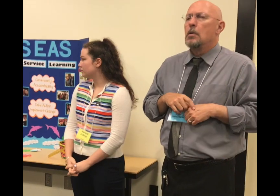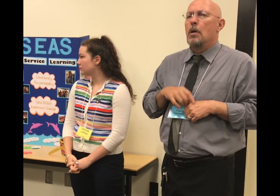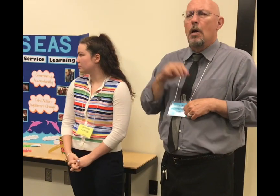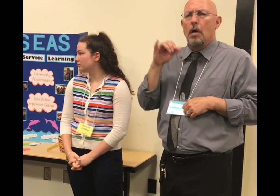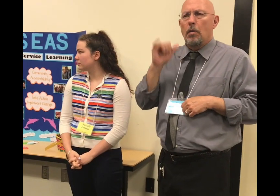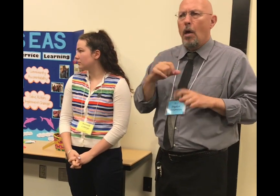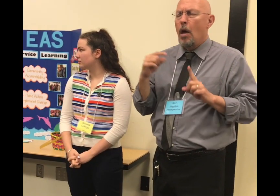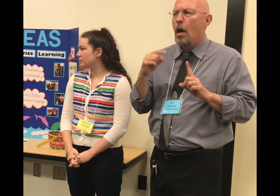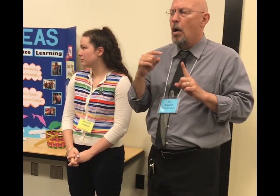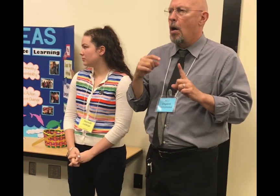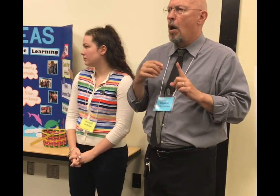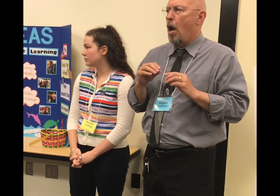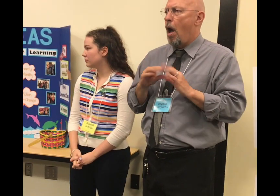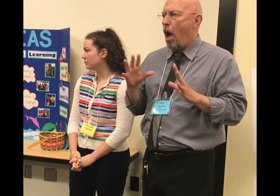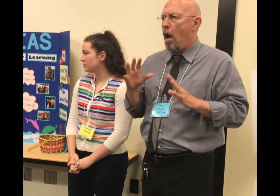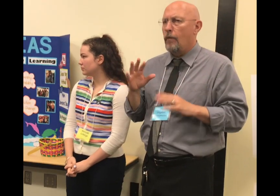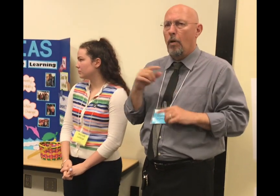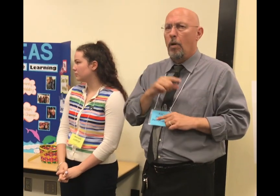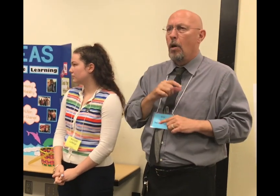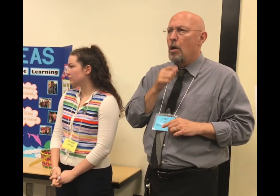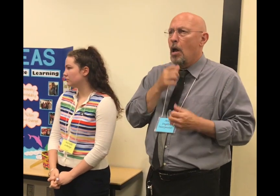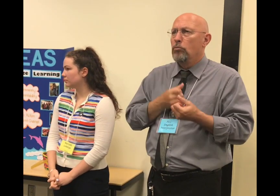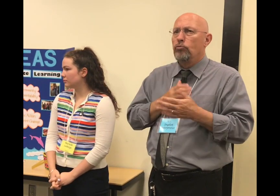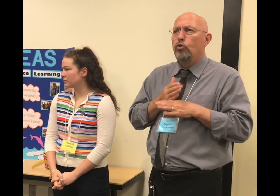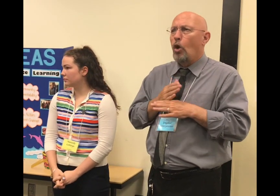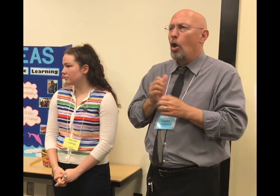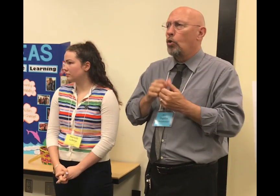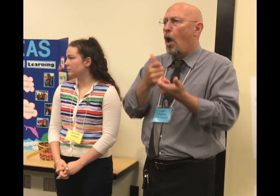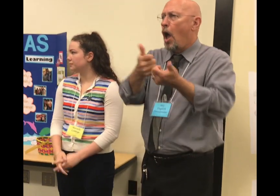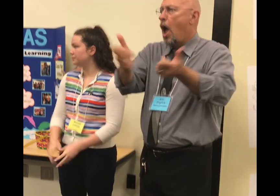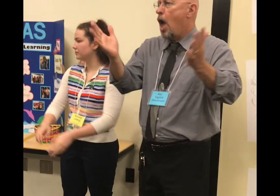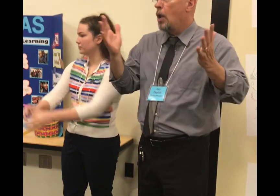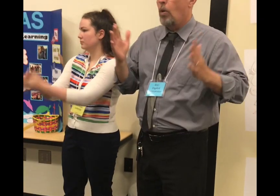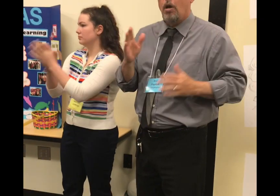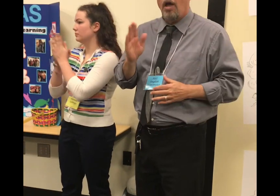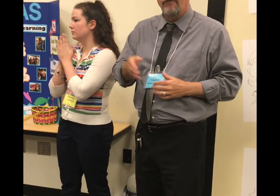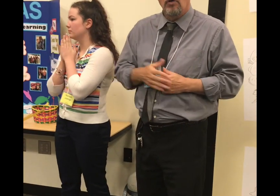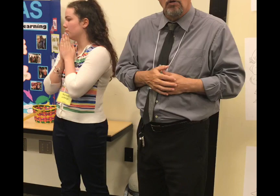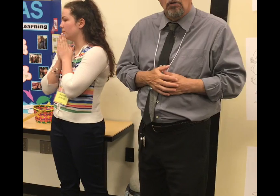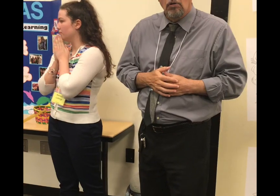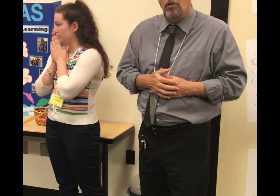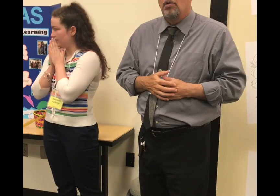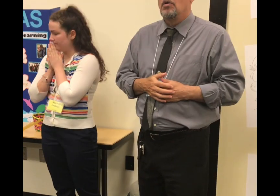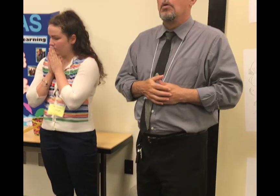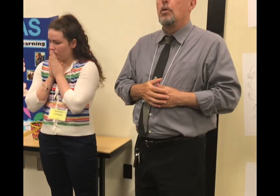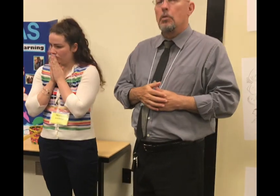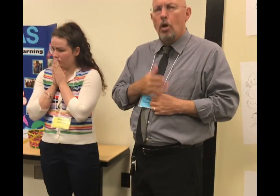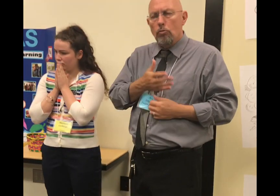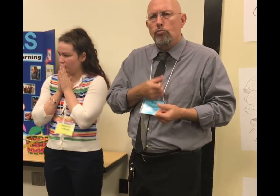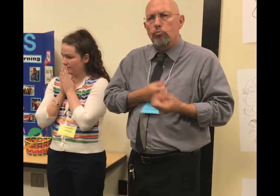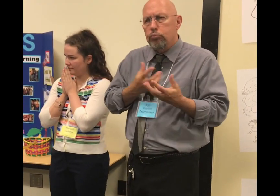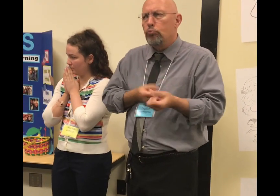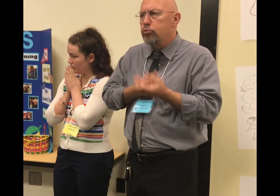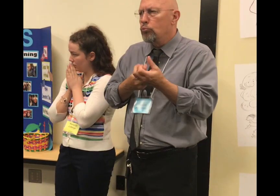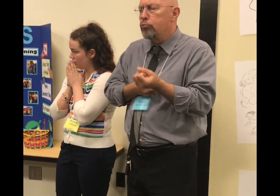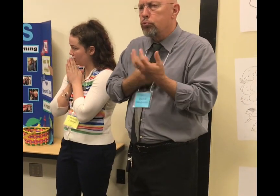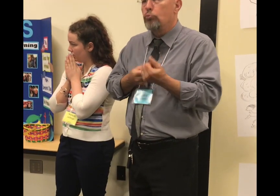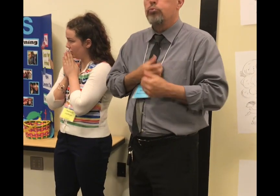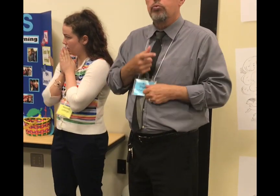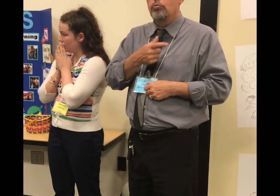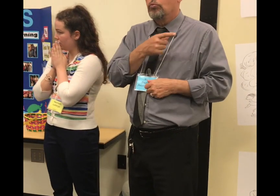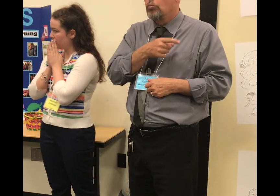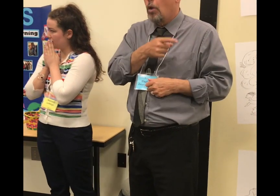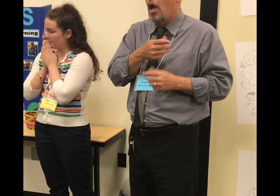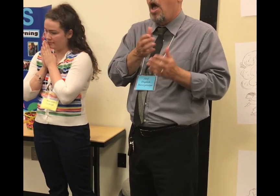That it was obvious to us that hadn't been shared with everyone else in the room. And after sharing this, they then asked us